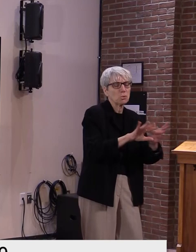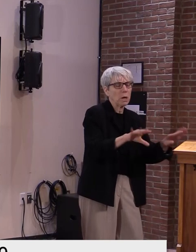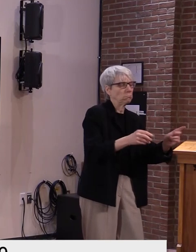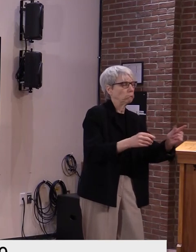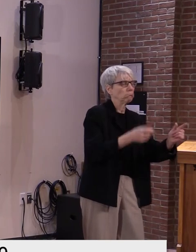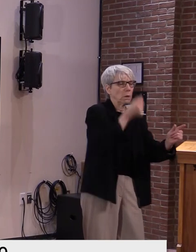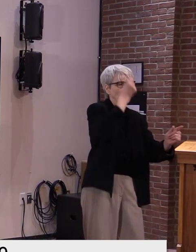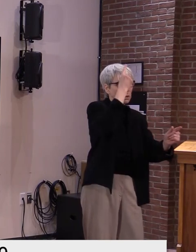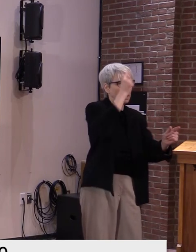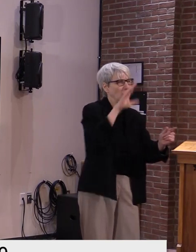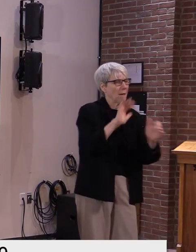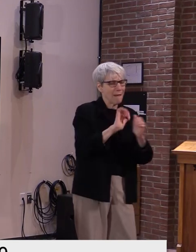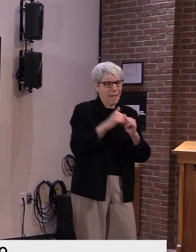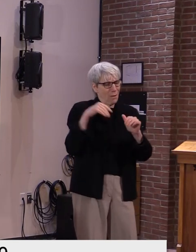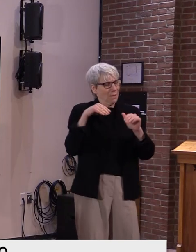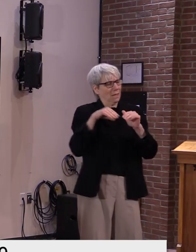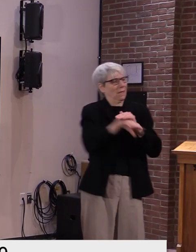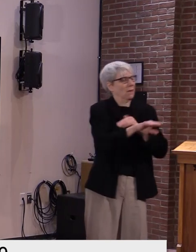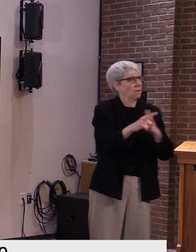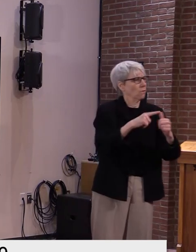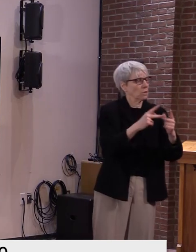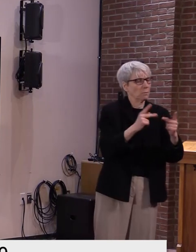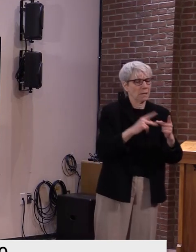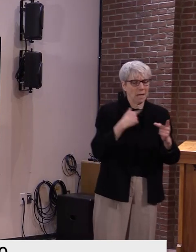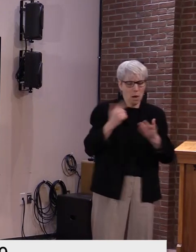it explodes, as it appears to have?